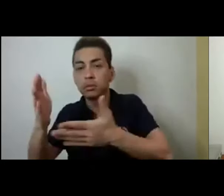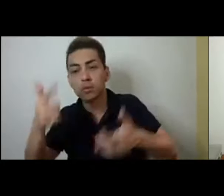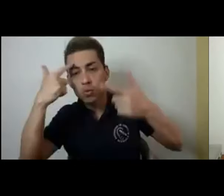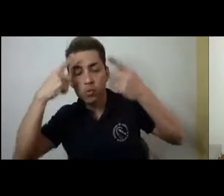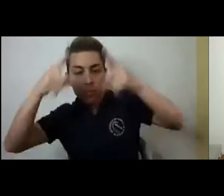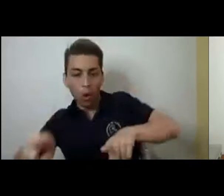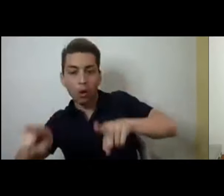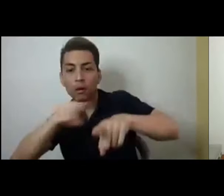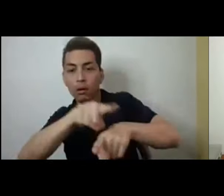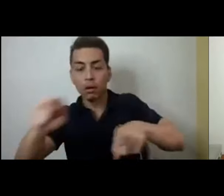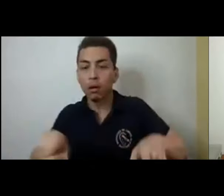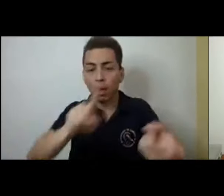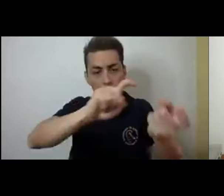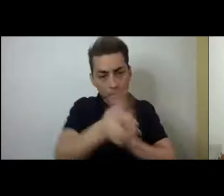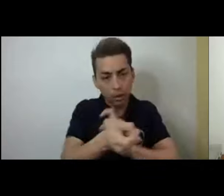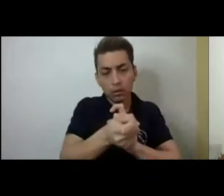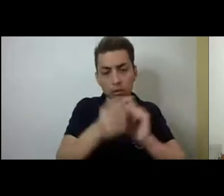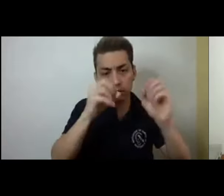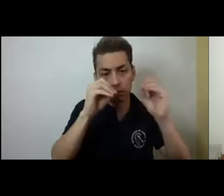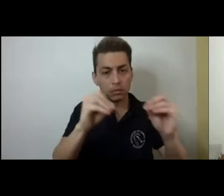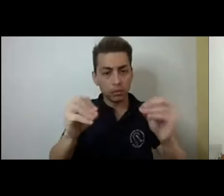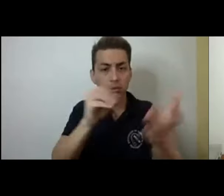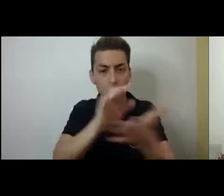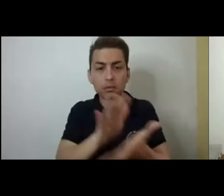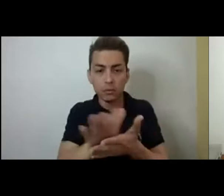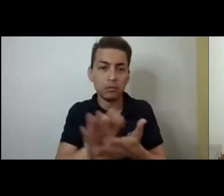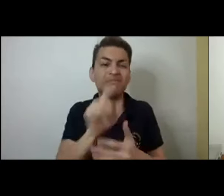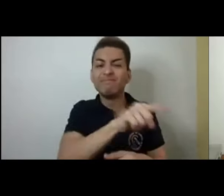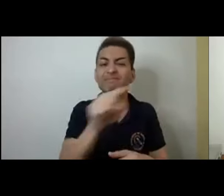transforming education, especially those who are